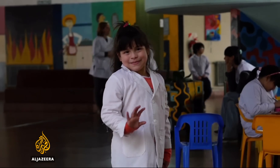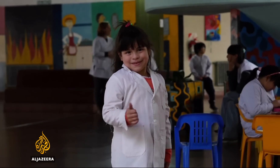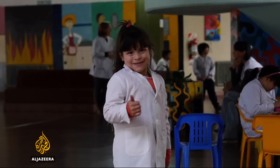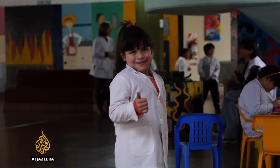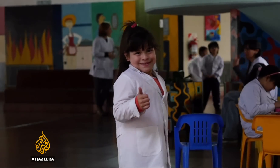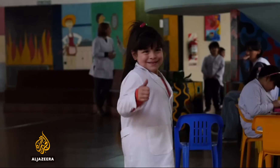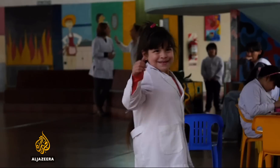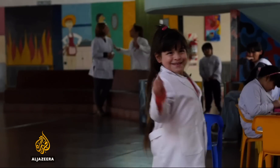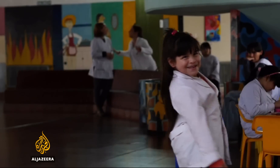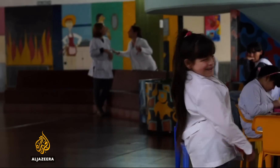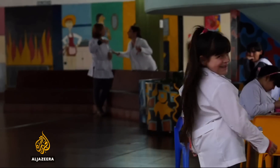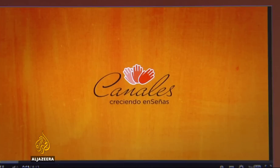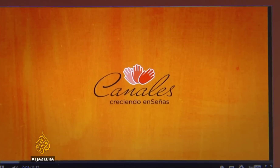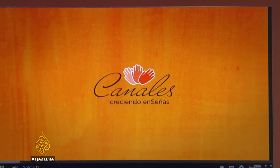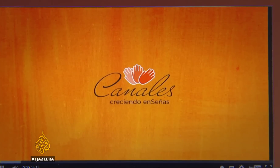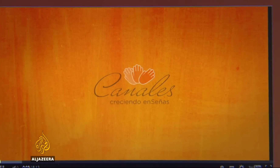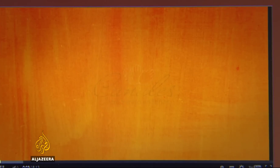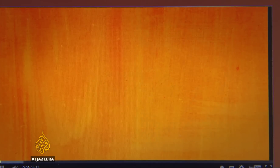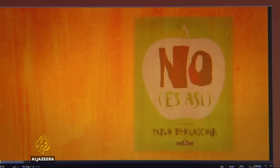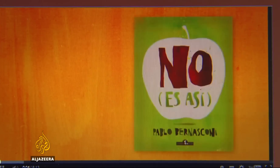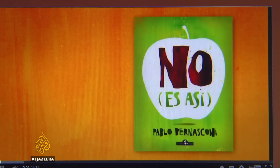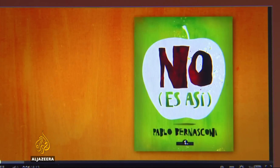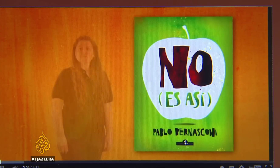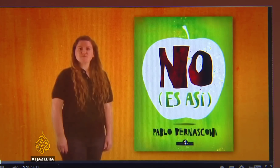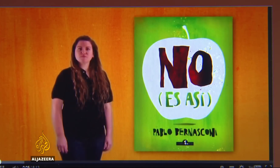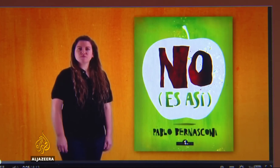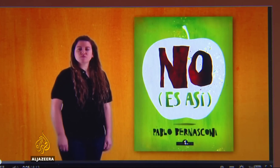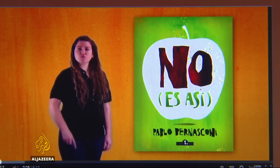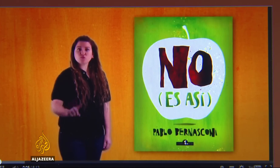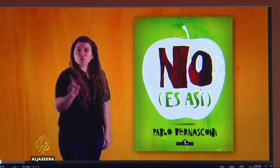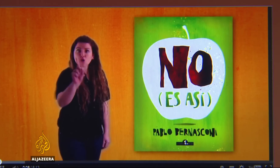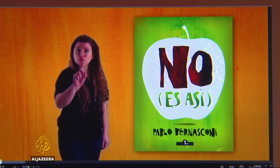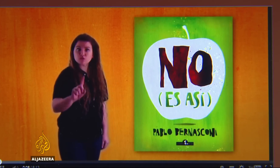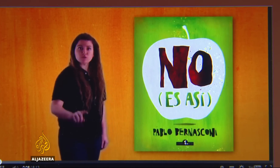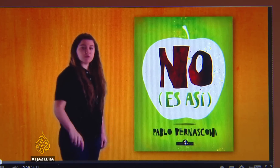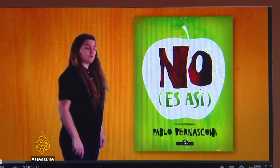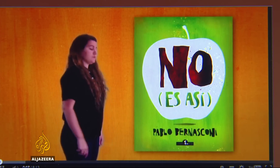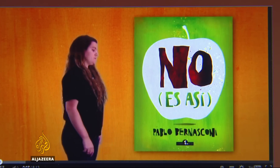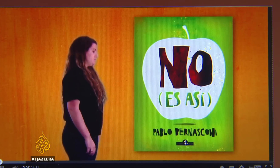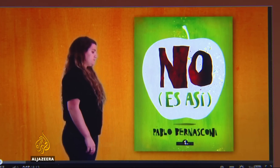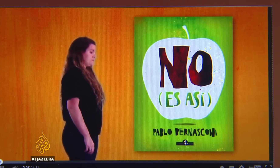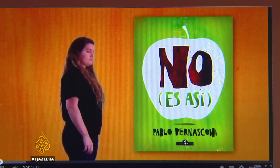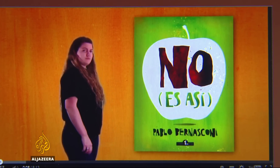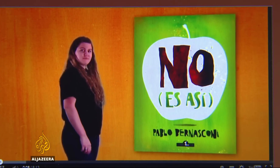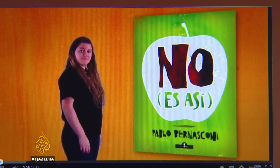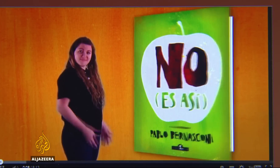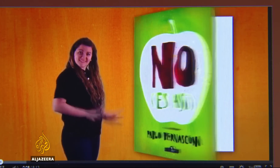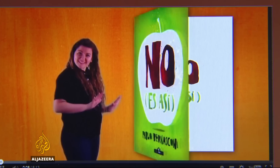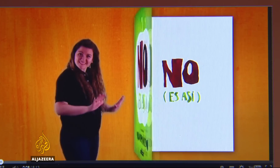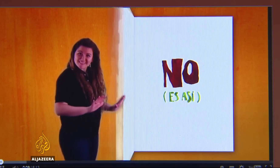has its own sign language, but the storytellers at Canales are hoping that their model can be adopted and adapted around the